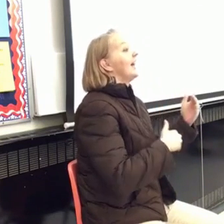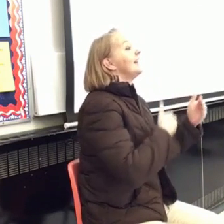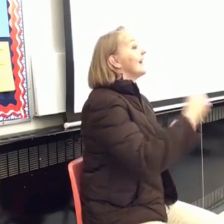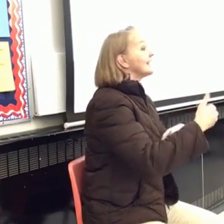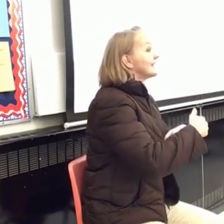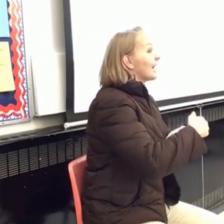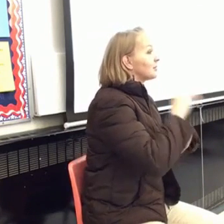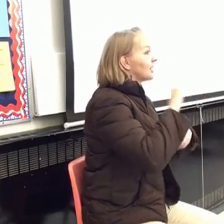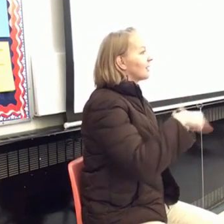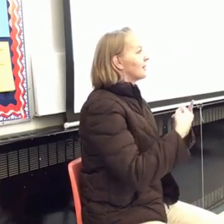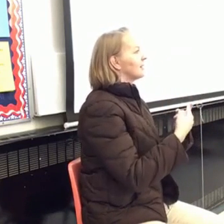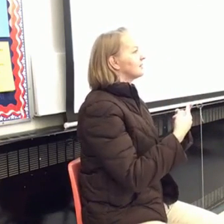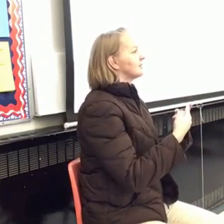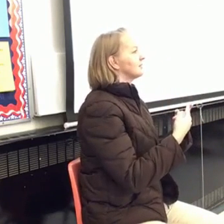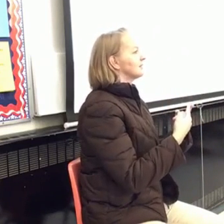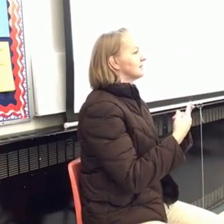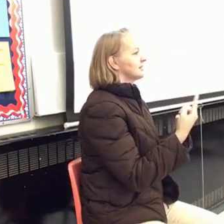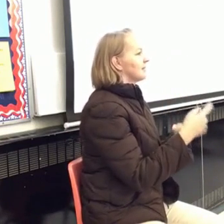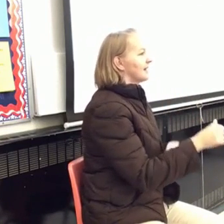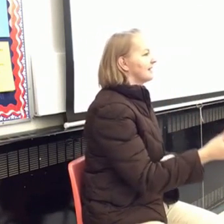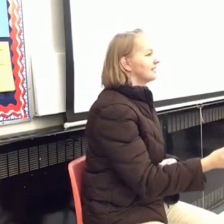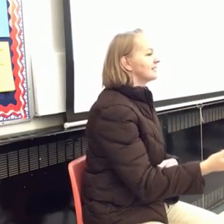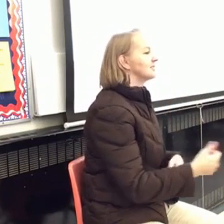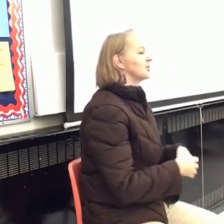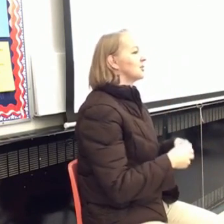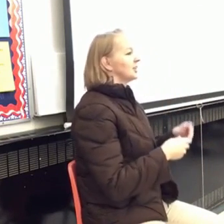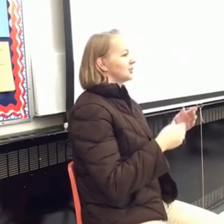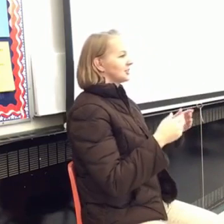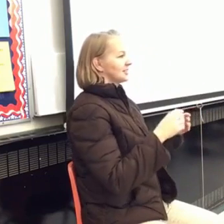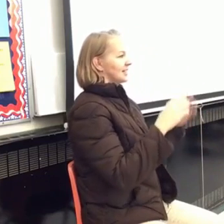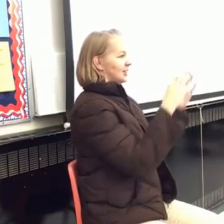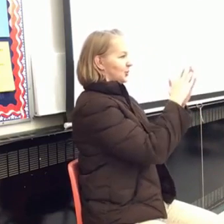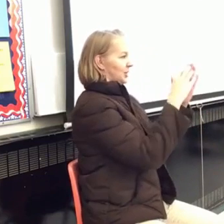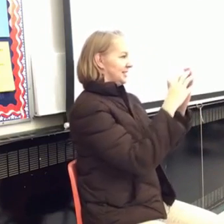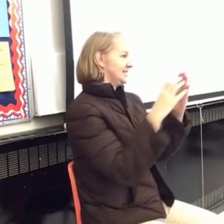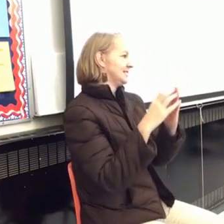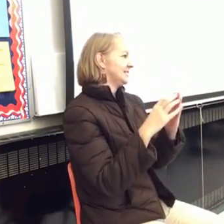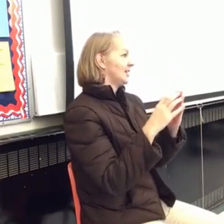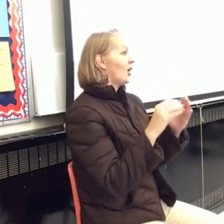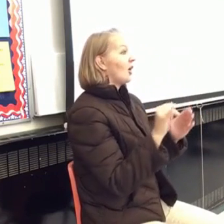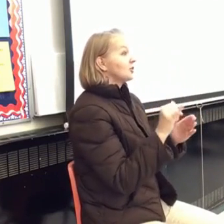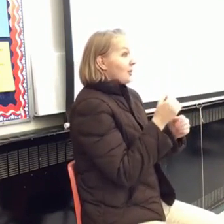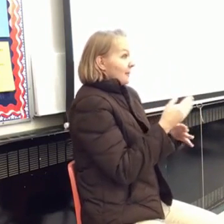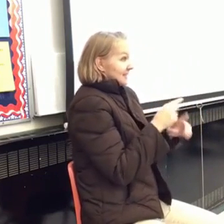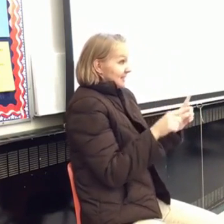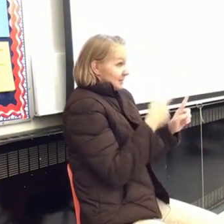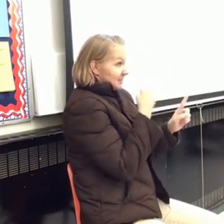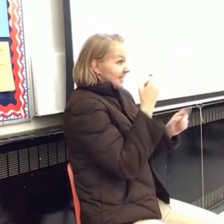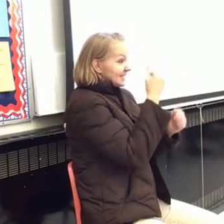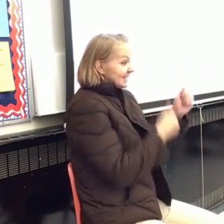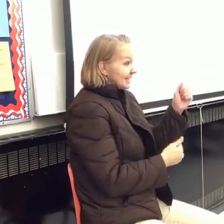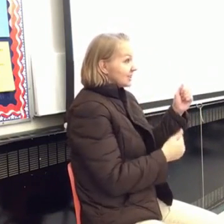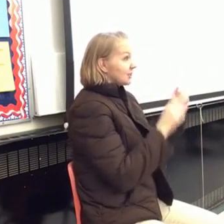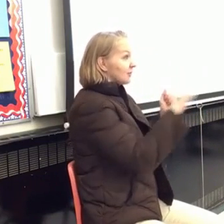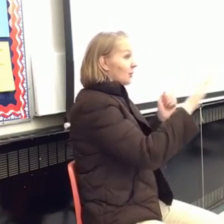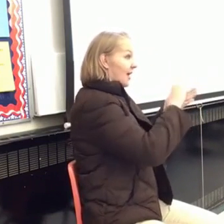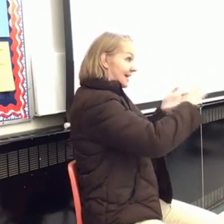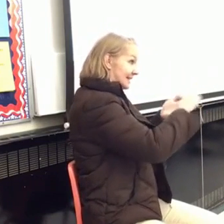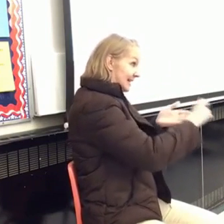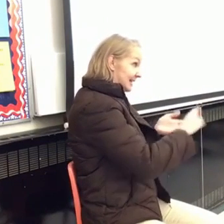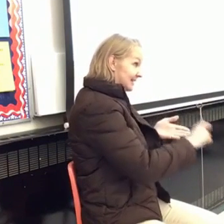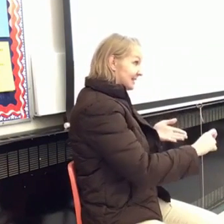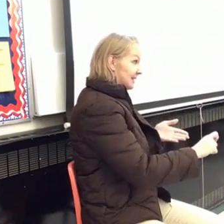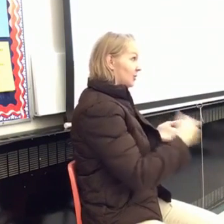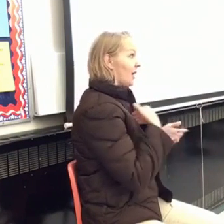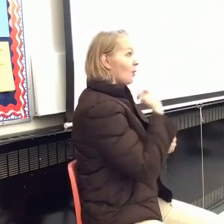talk about the Gilded Age. It's just separating them just like in a normal class with a unit. Also, it makes a difference because each of your essays, you'll